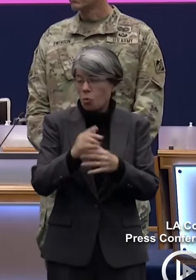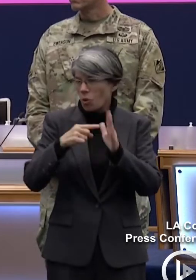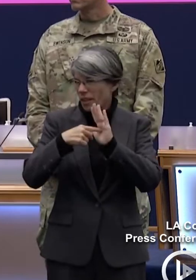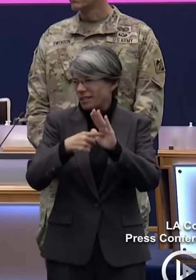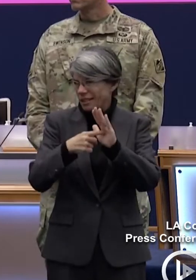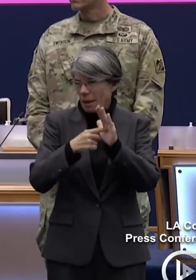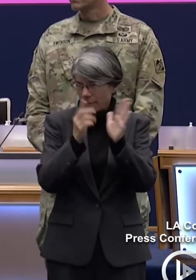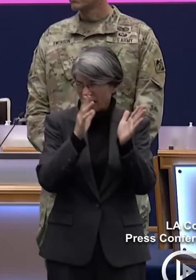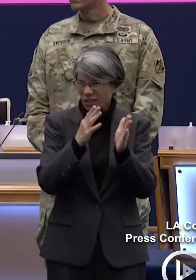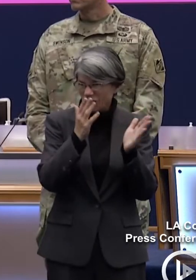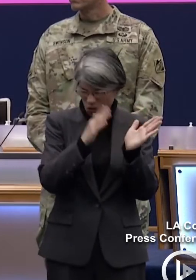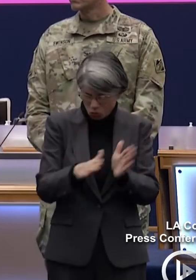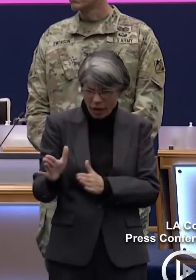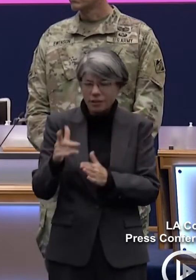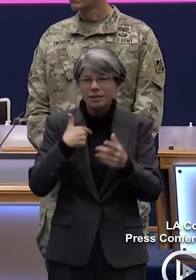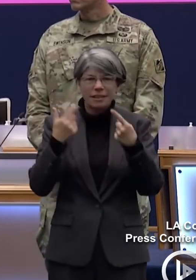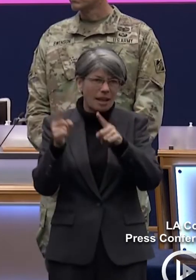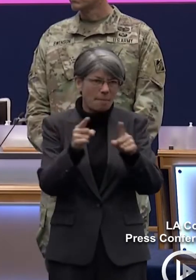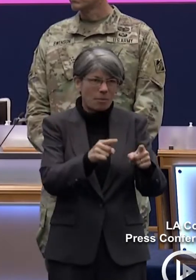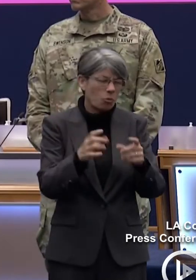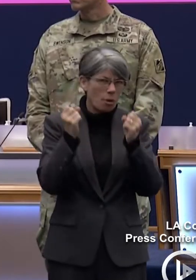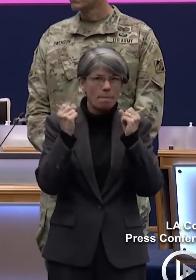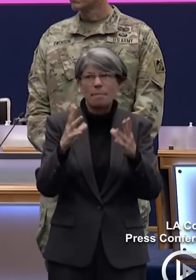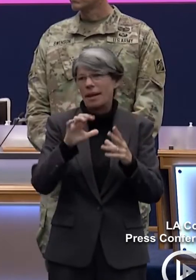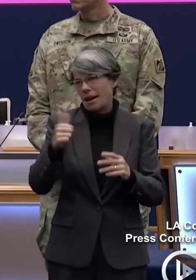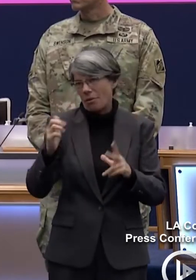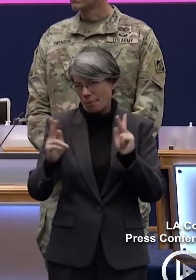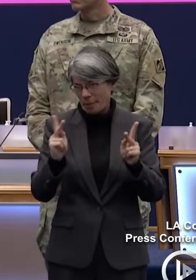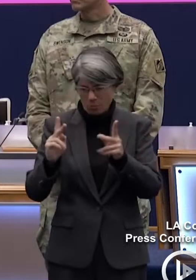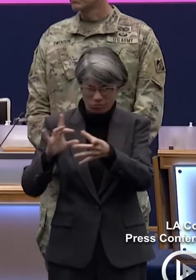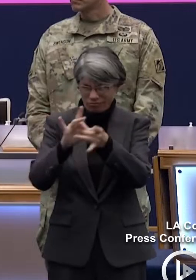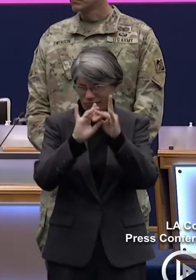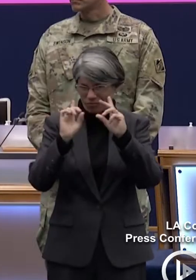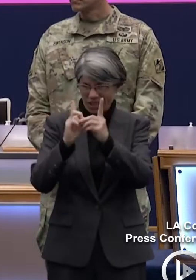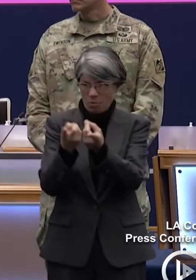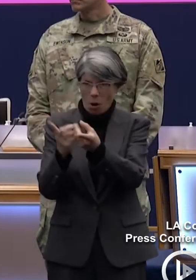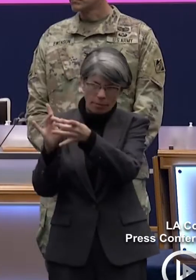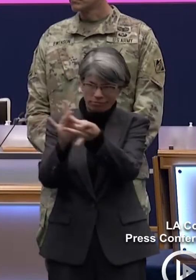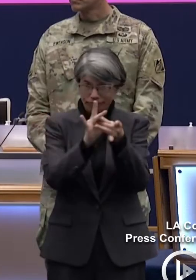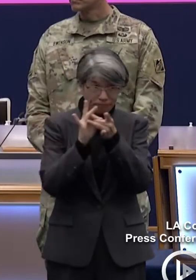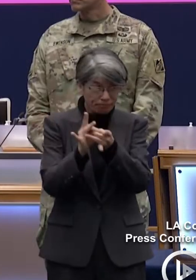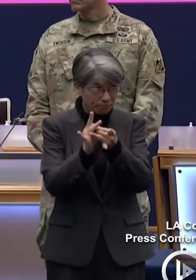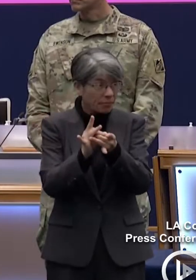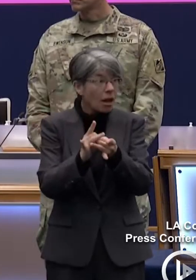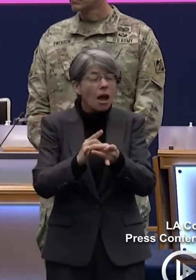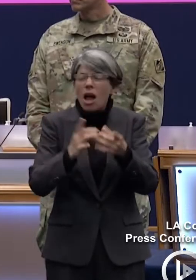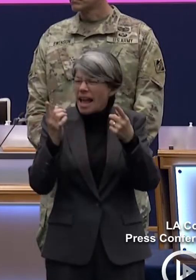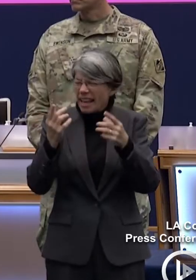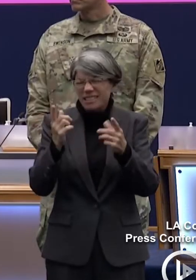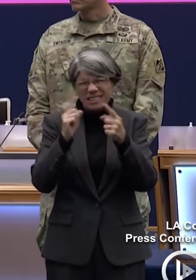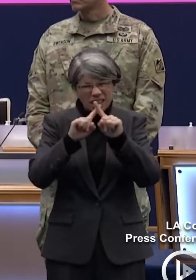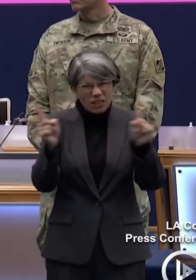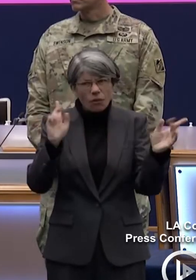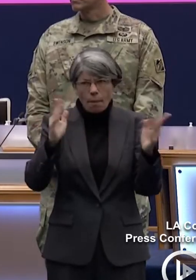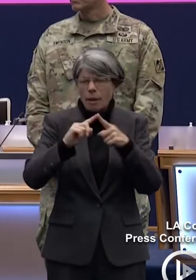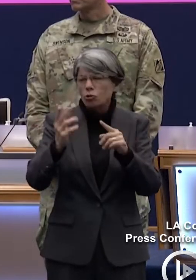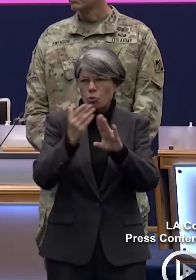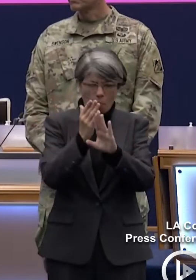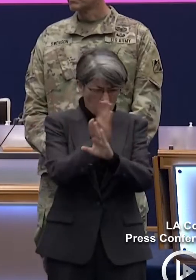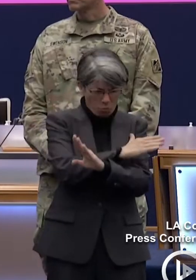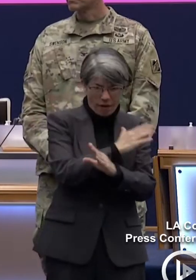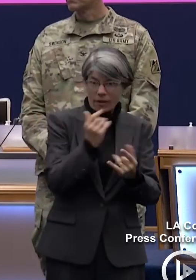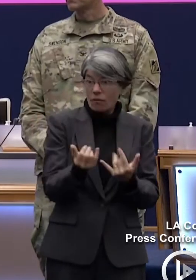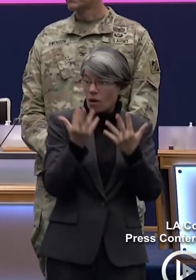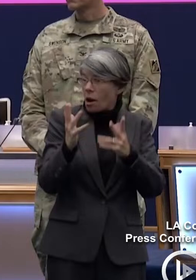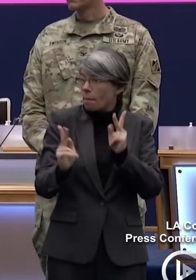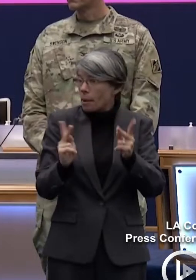sampling strategy that's happening across multiple partners. But that is different than what has happened in previous fires and where people